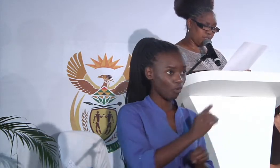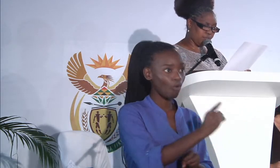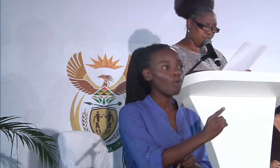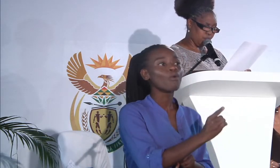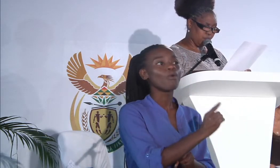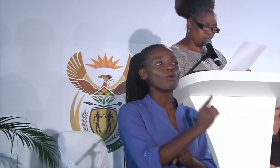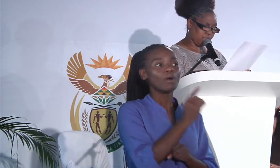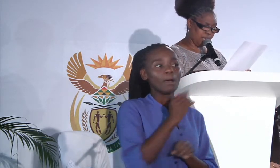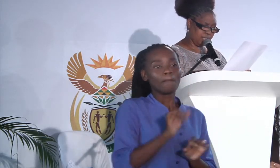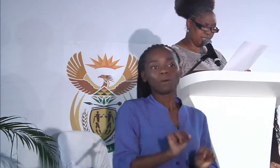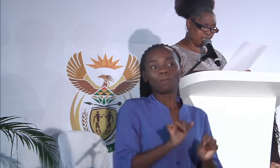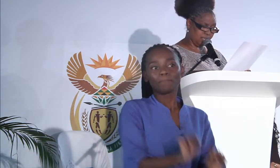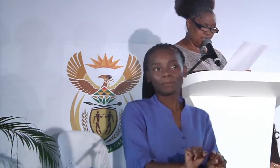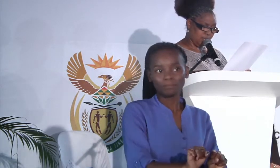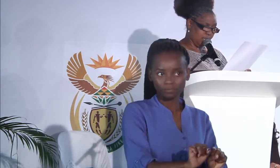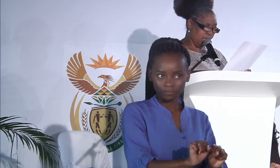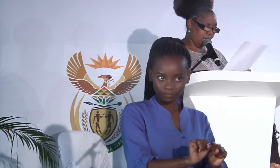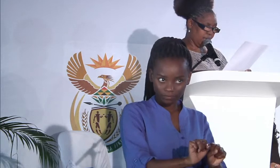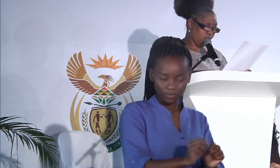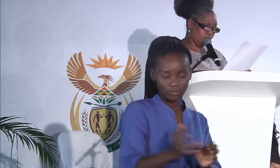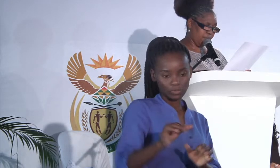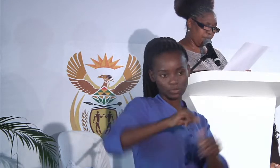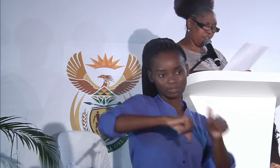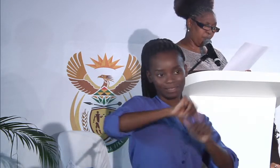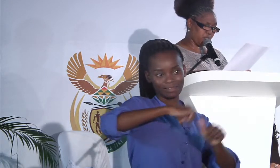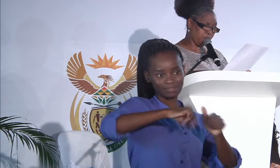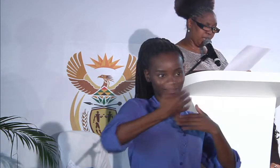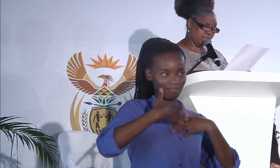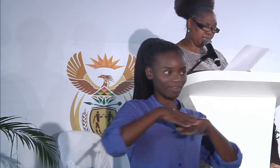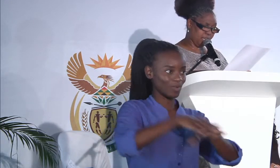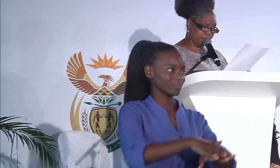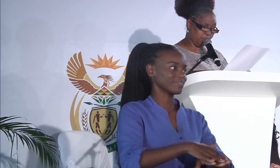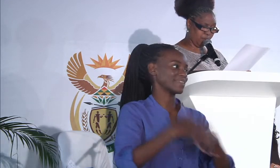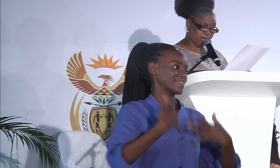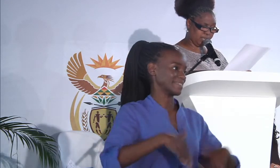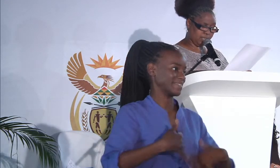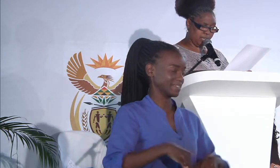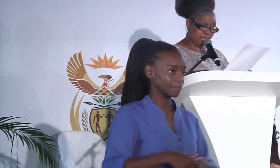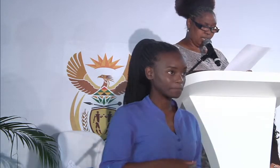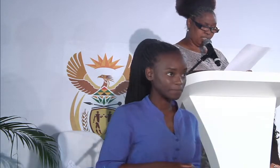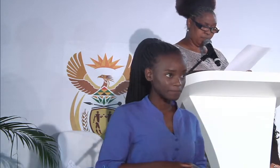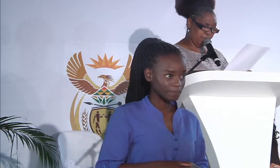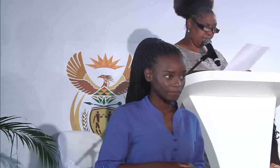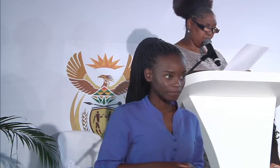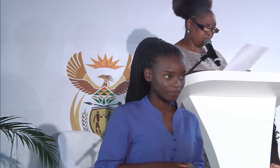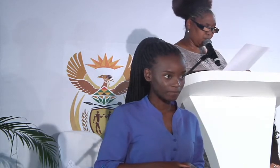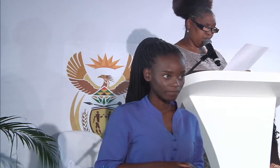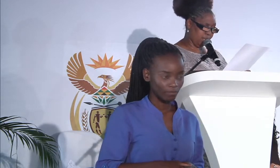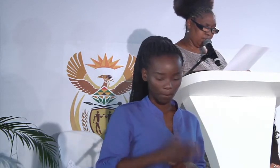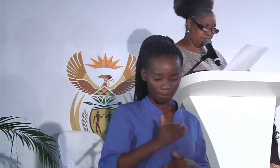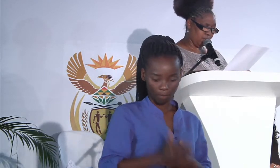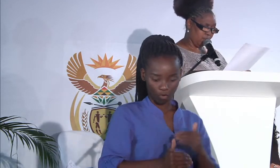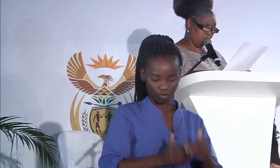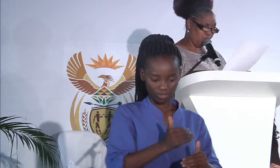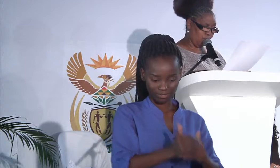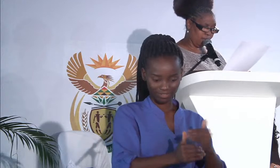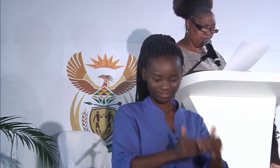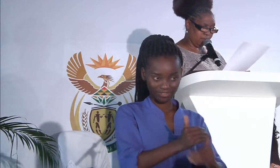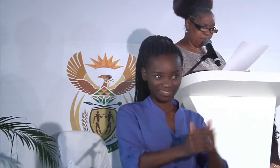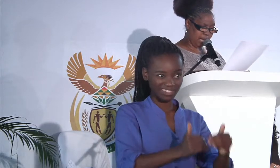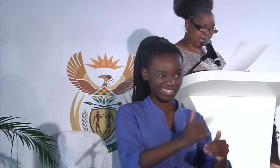inclusive society. A roadmap for prosperity and progress is meant to leave no